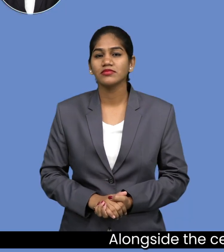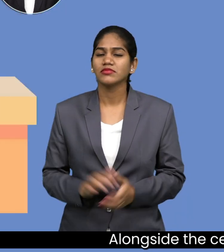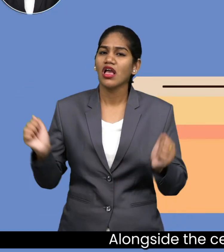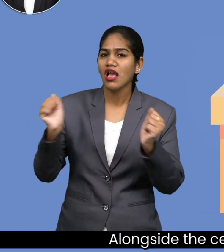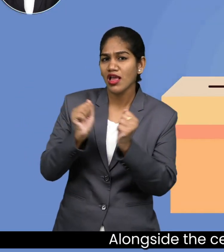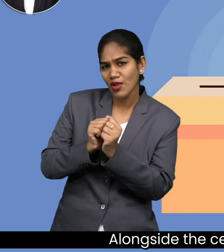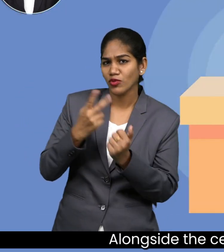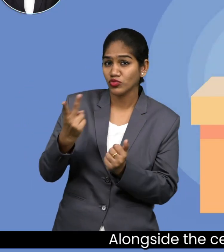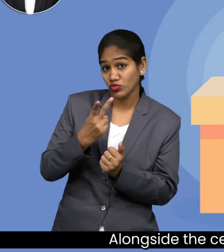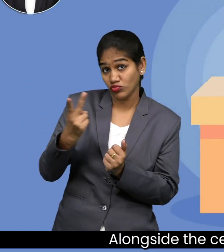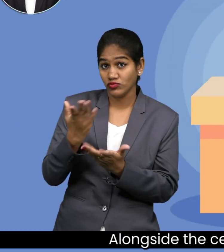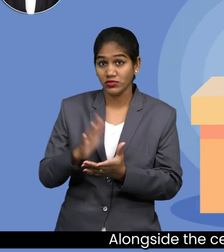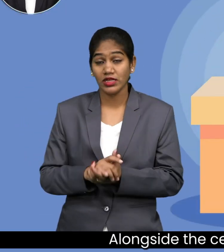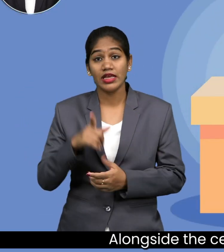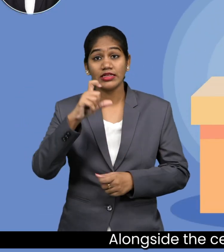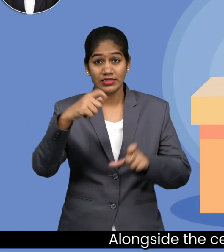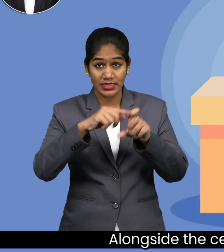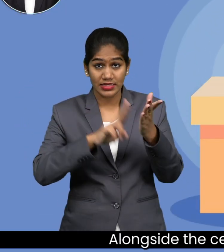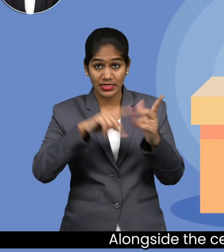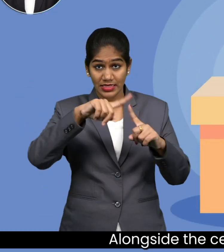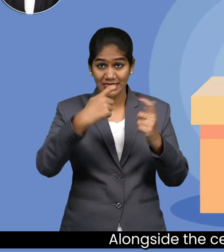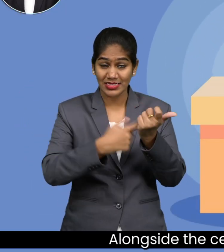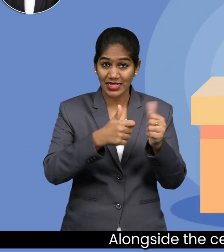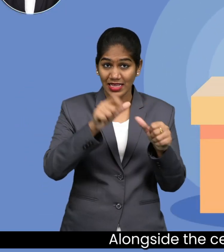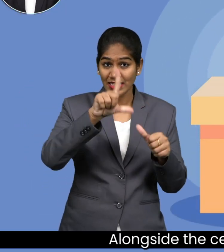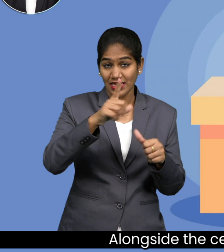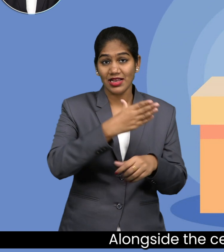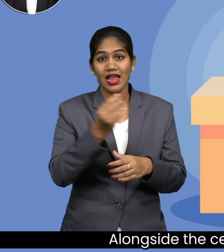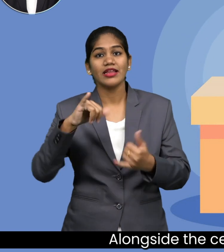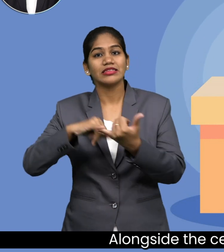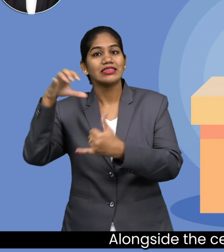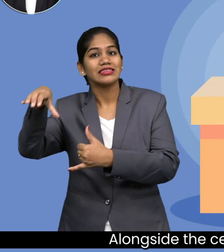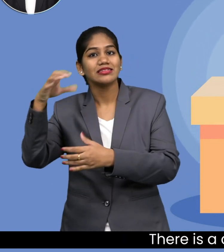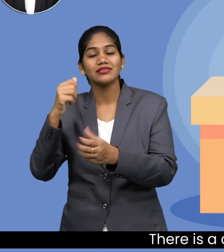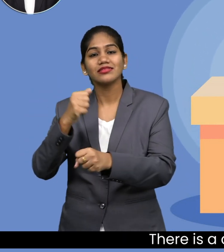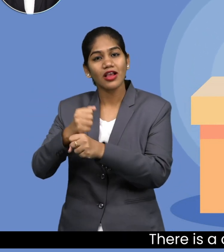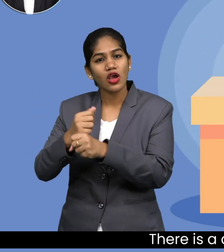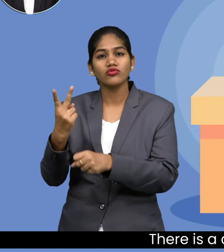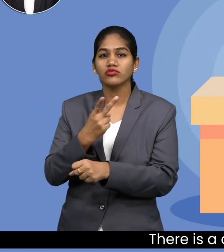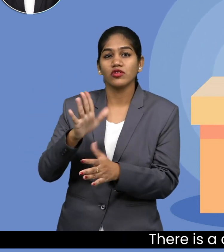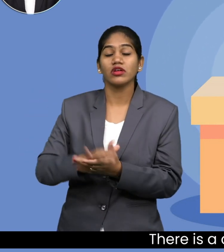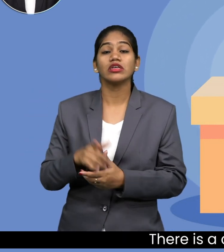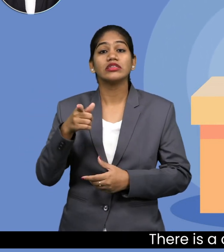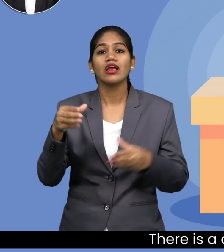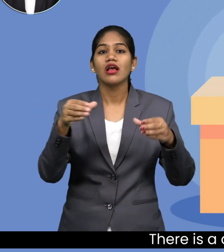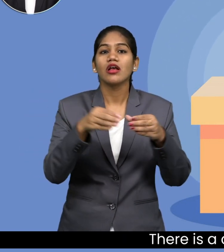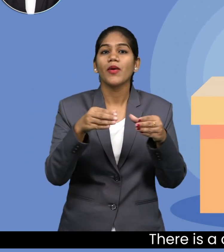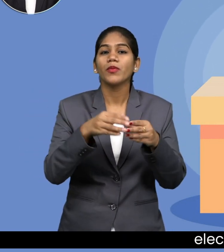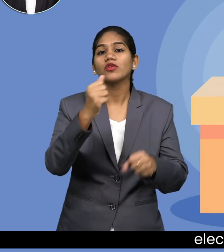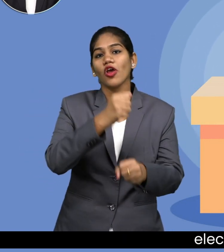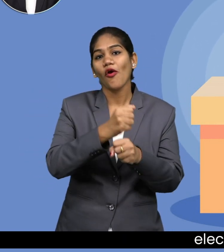Alongside the central and state governments, there is a community government